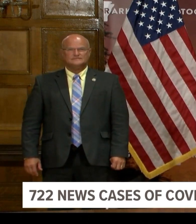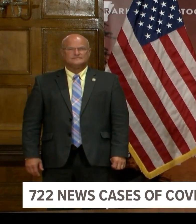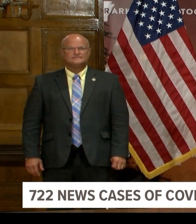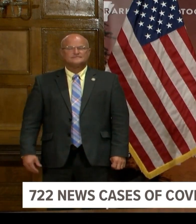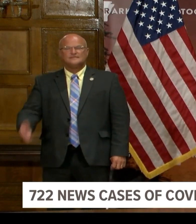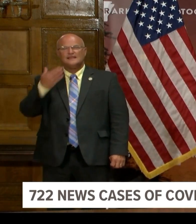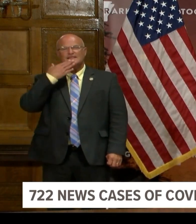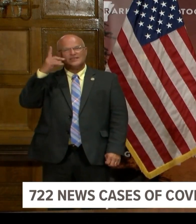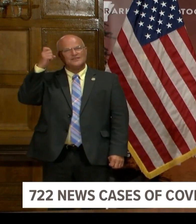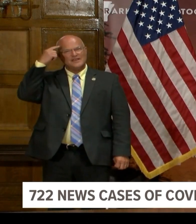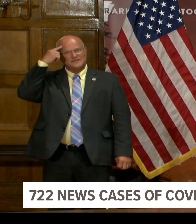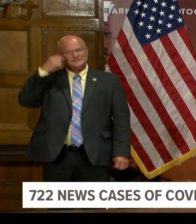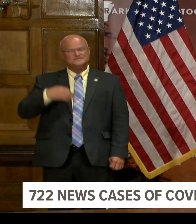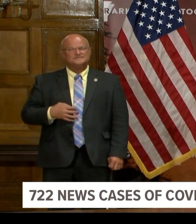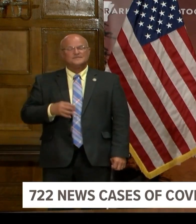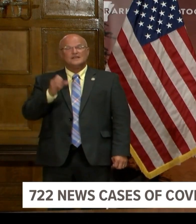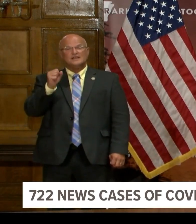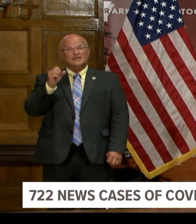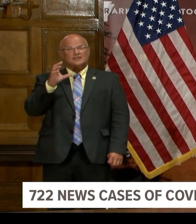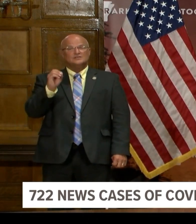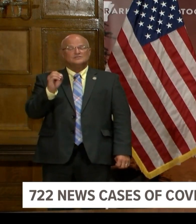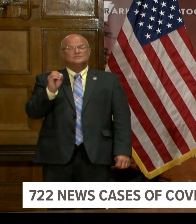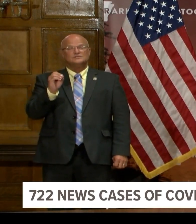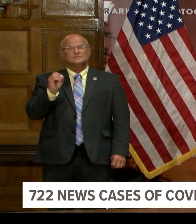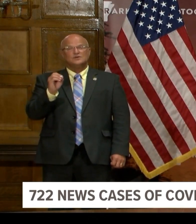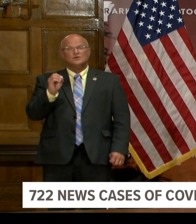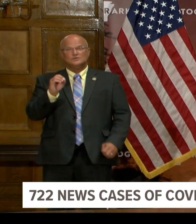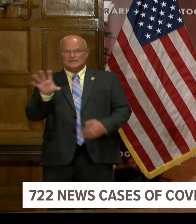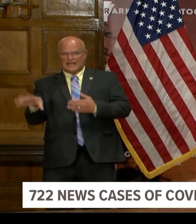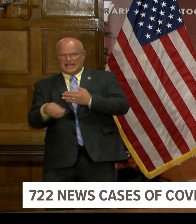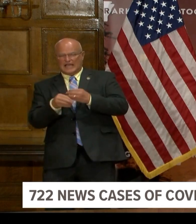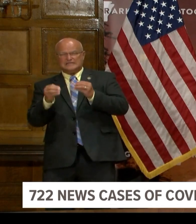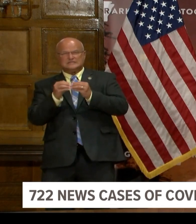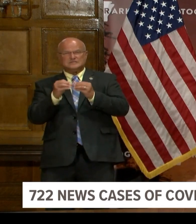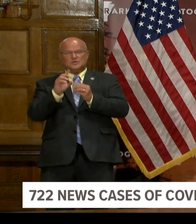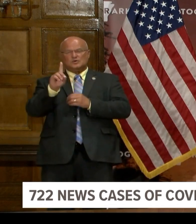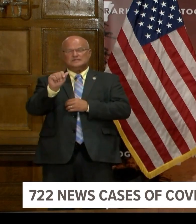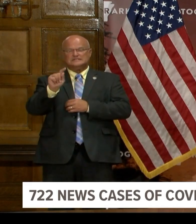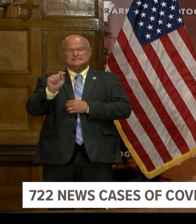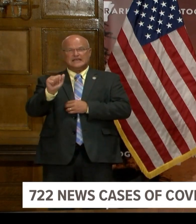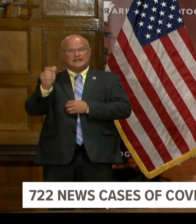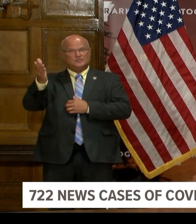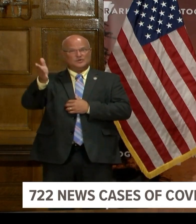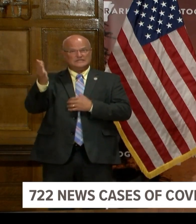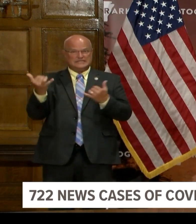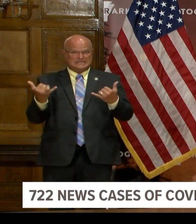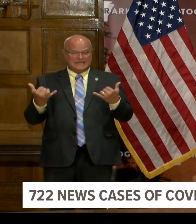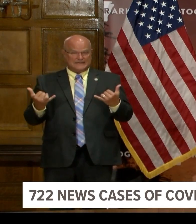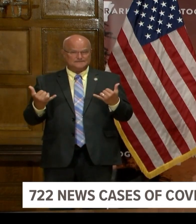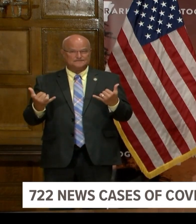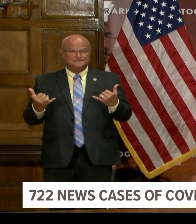Thank you, Governor. So to add some more data to our presentation today,